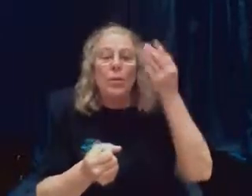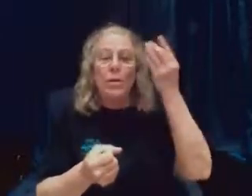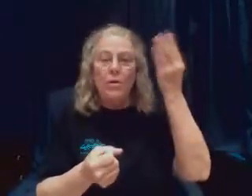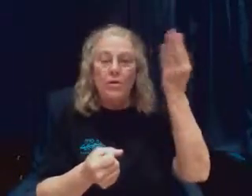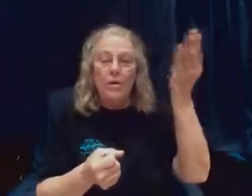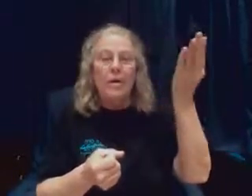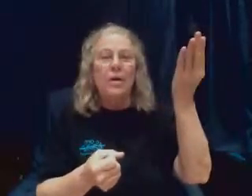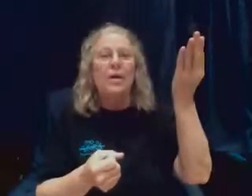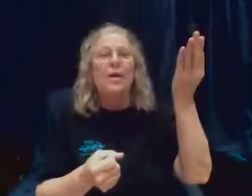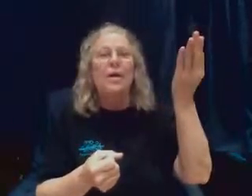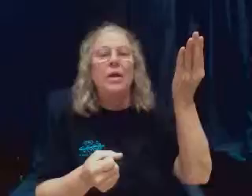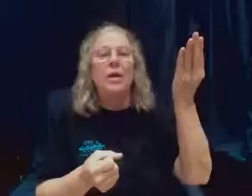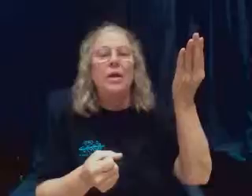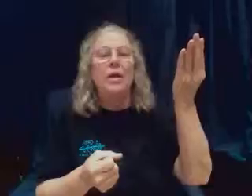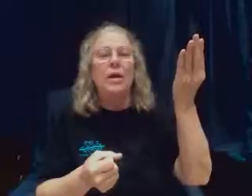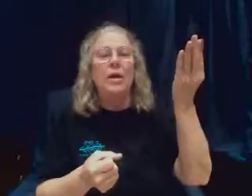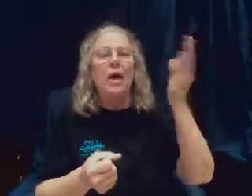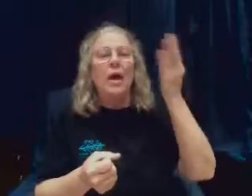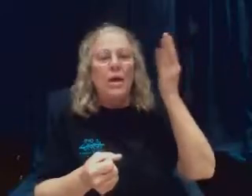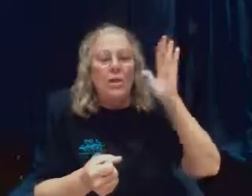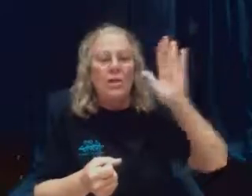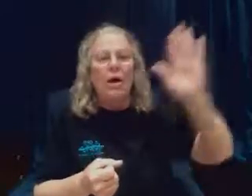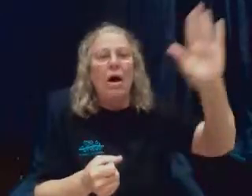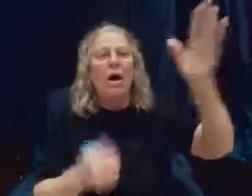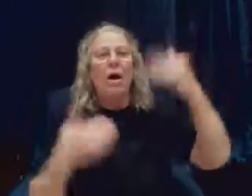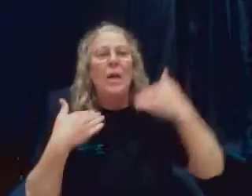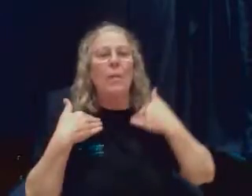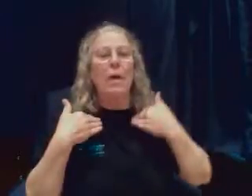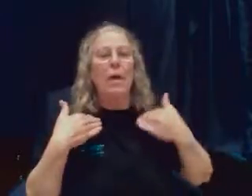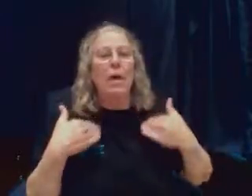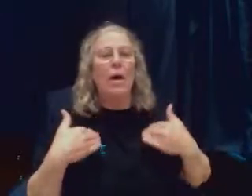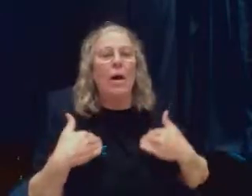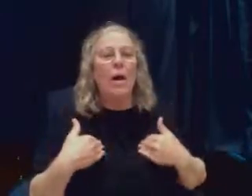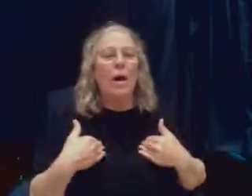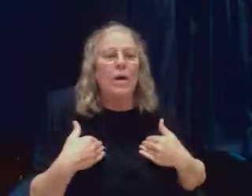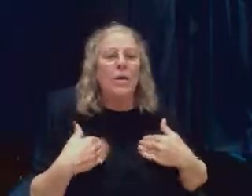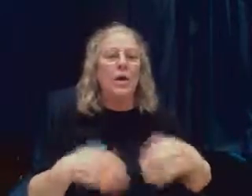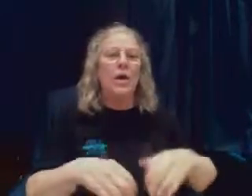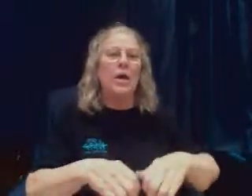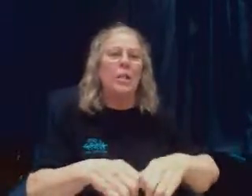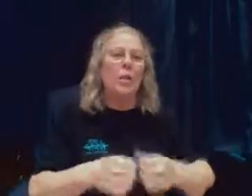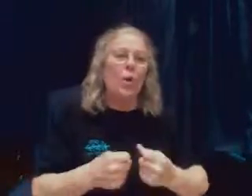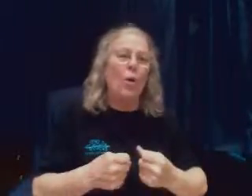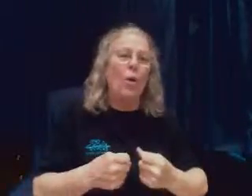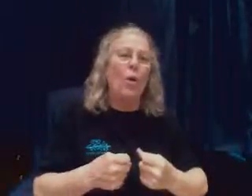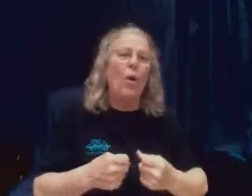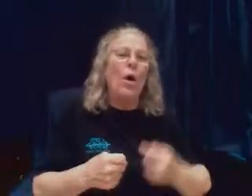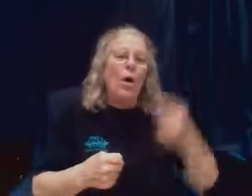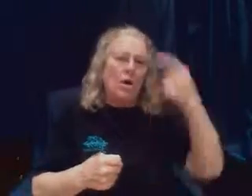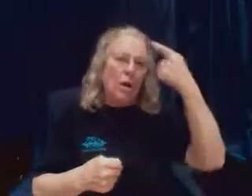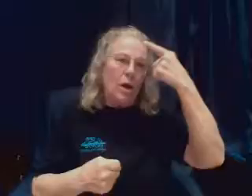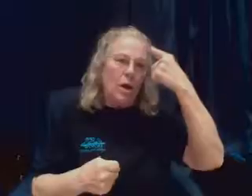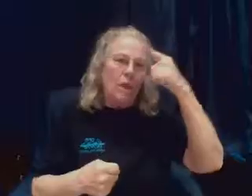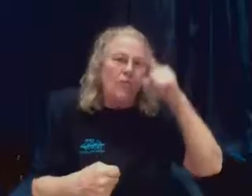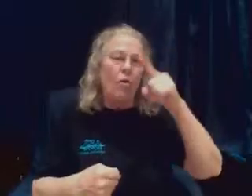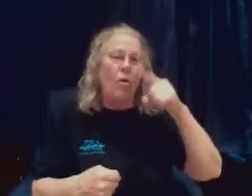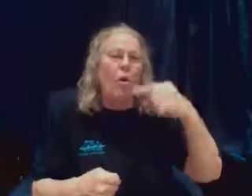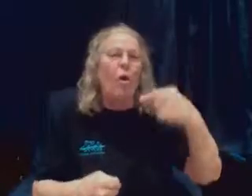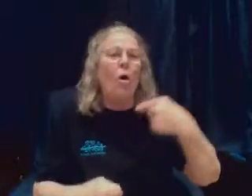remember thee. Thy body broken